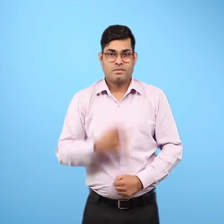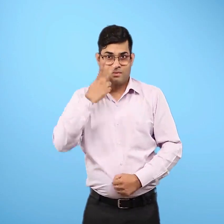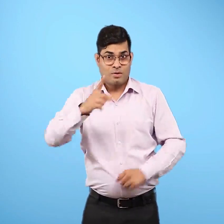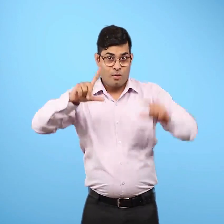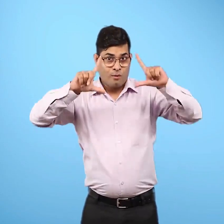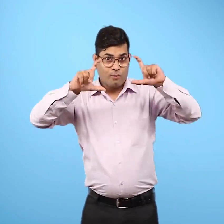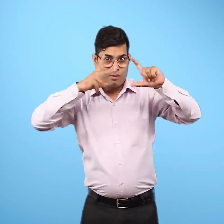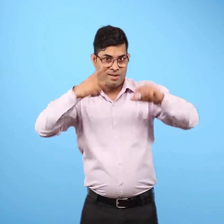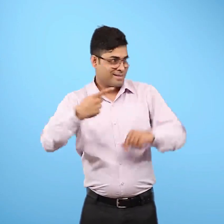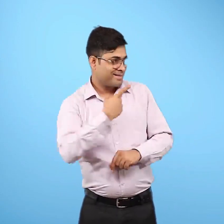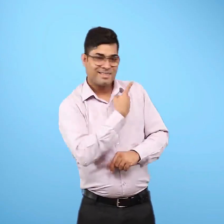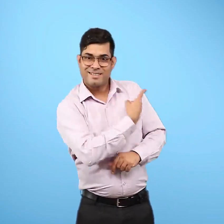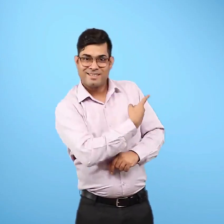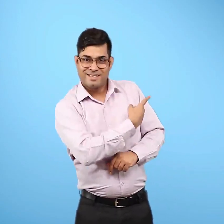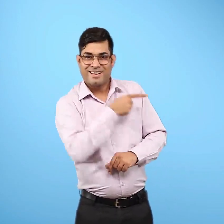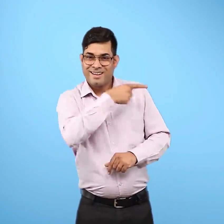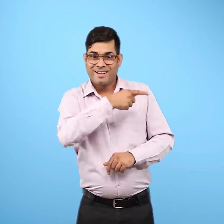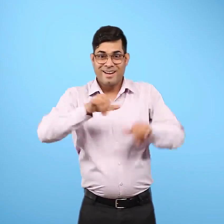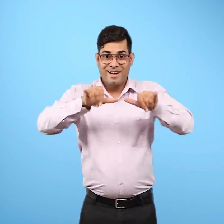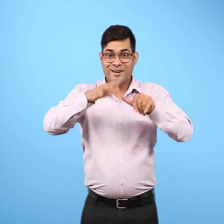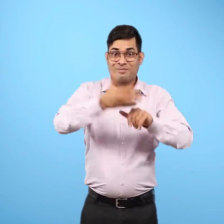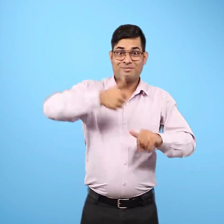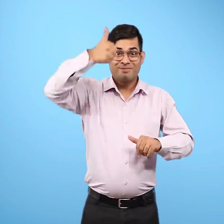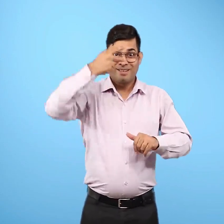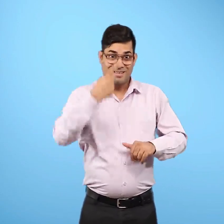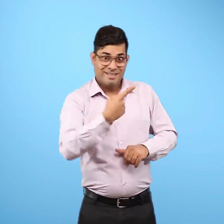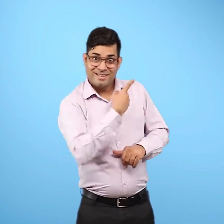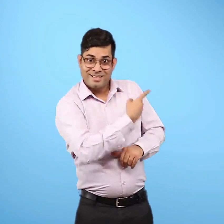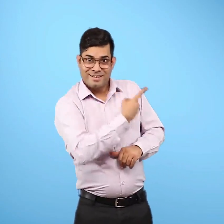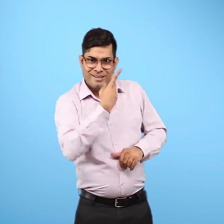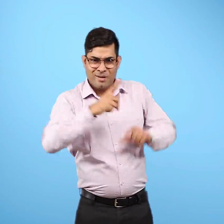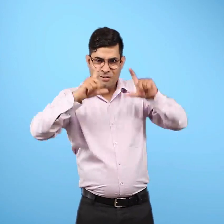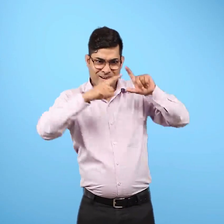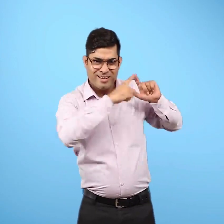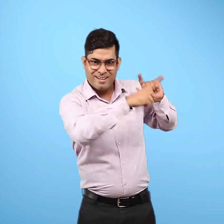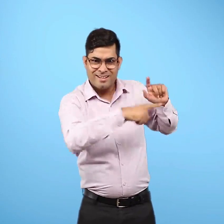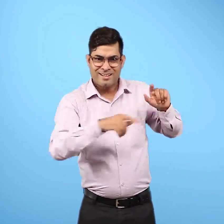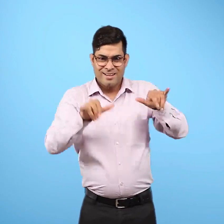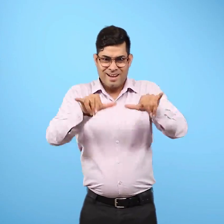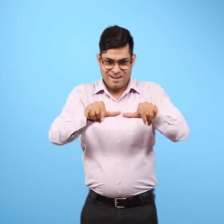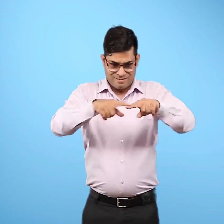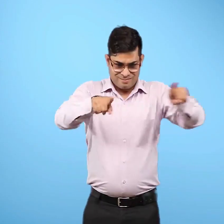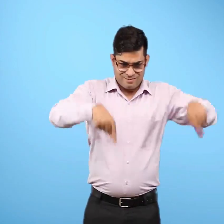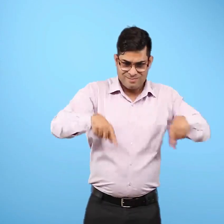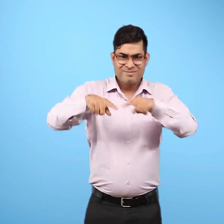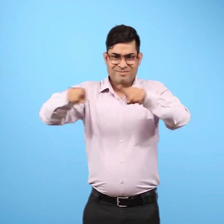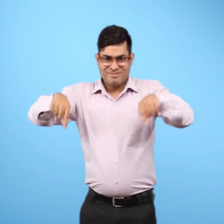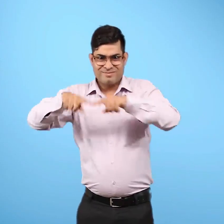There's a picture of Karunya in a box with 3 different fields marked as Field A,